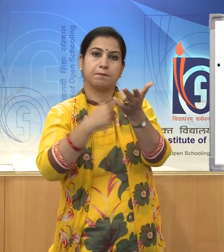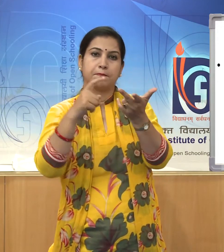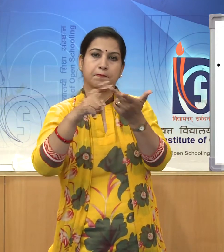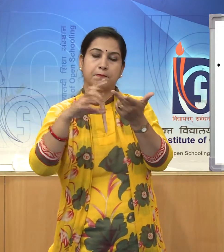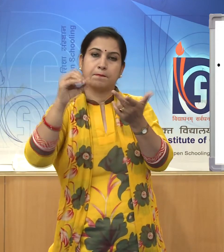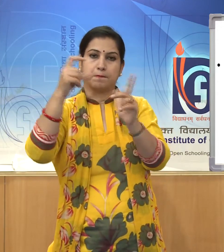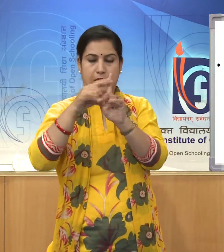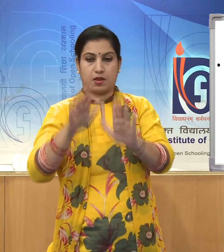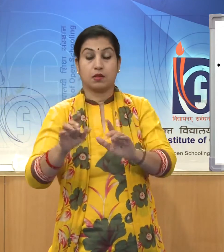paintings.